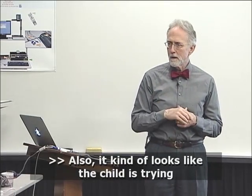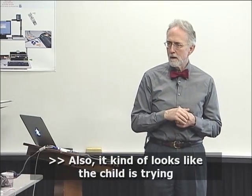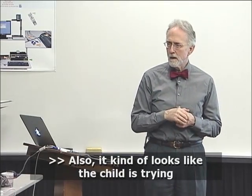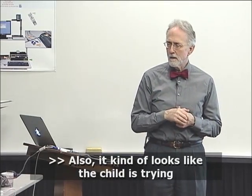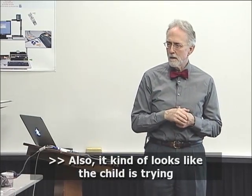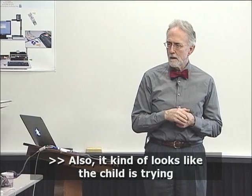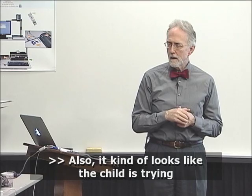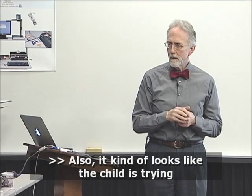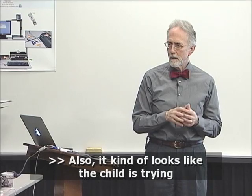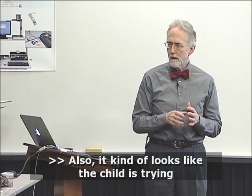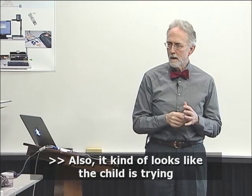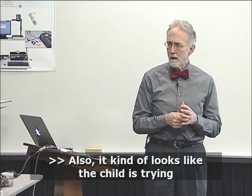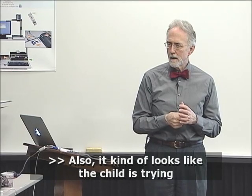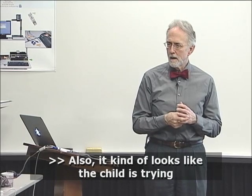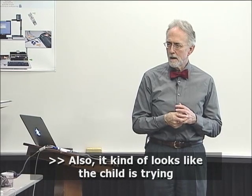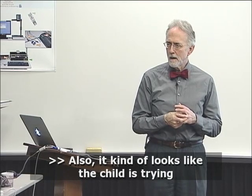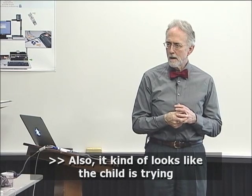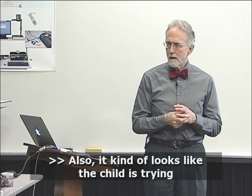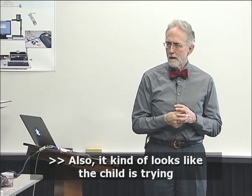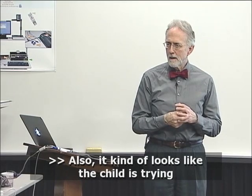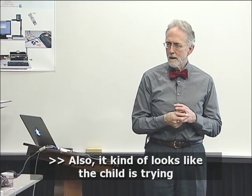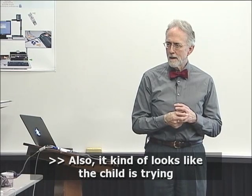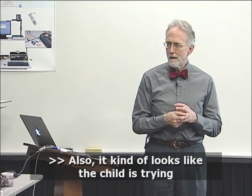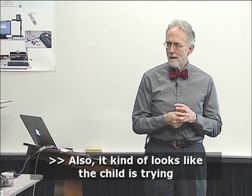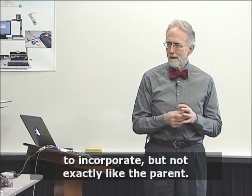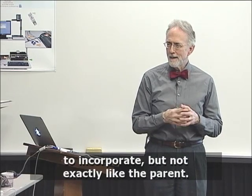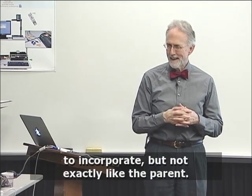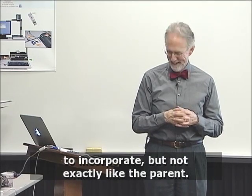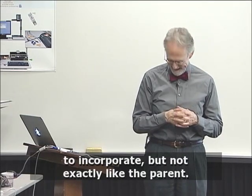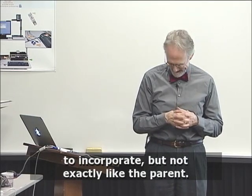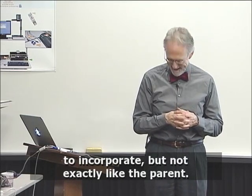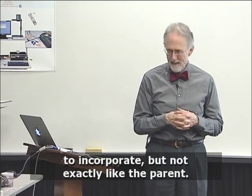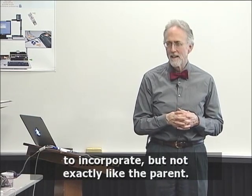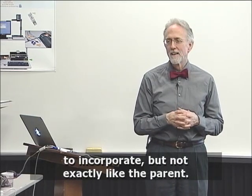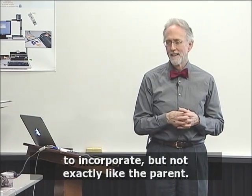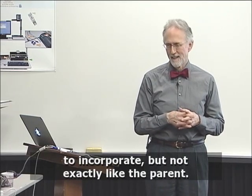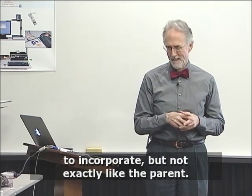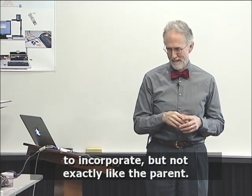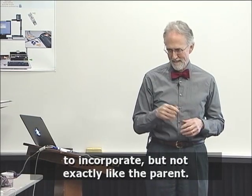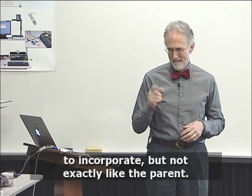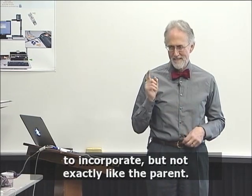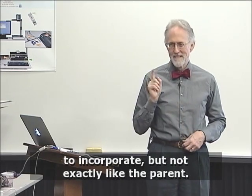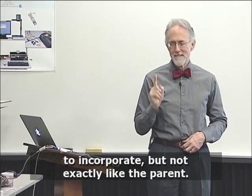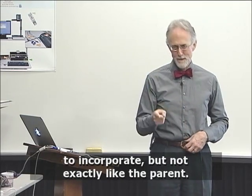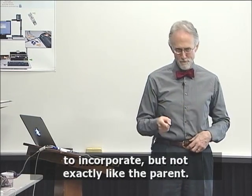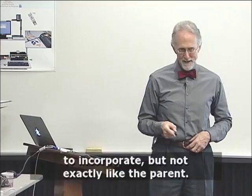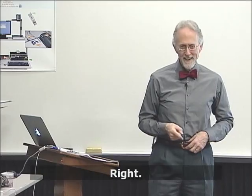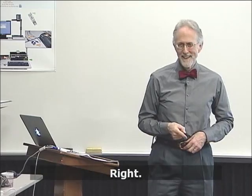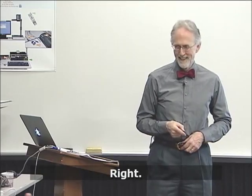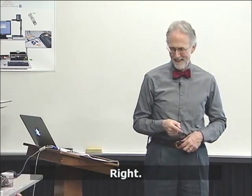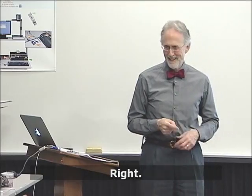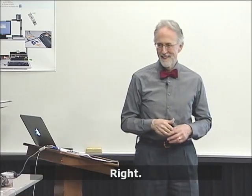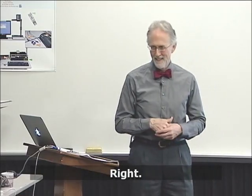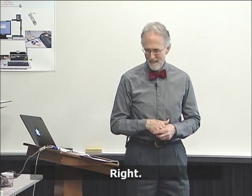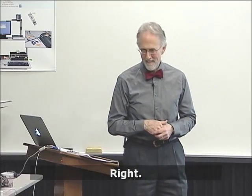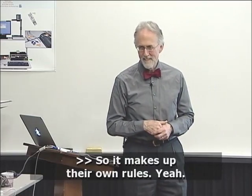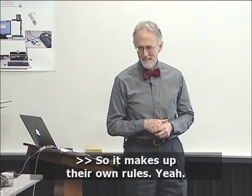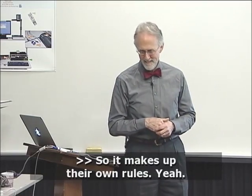of looks like the child is trying to incorporate, but not exactly like the parents. Right. It makes up their own rules. You